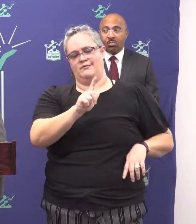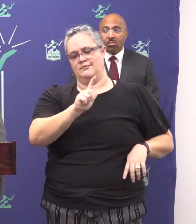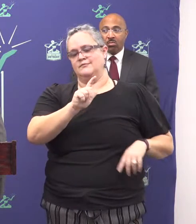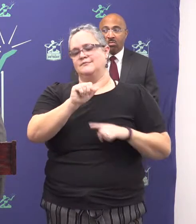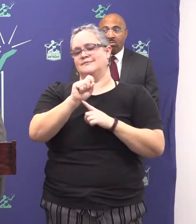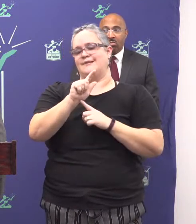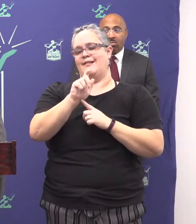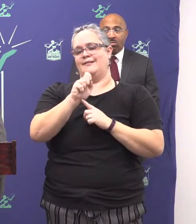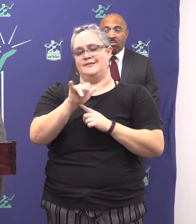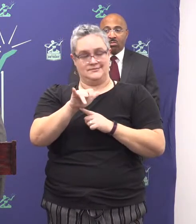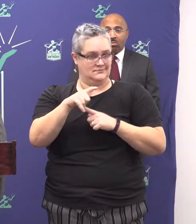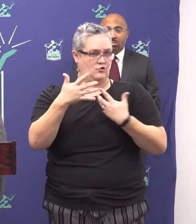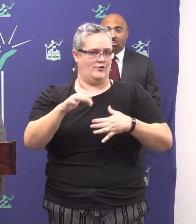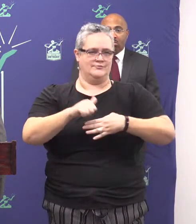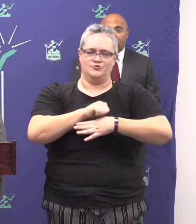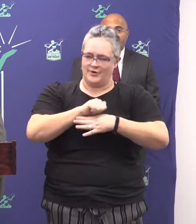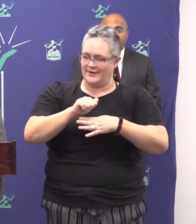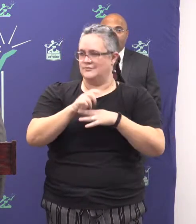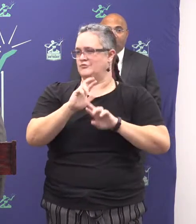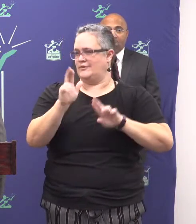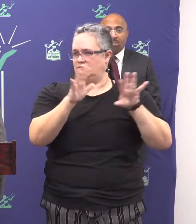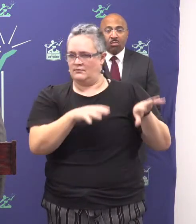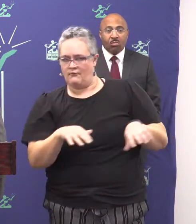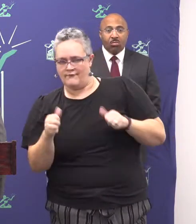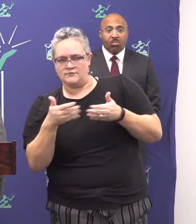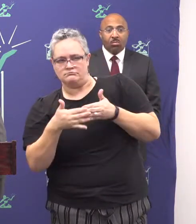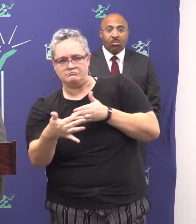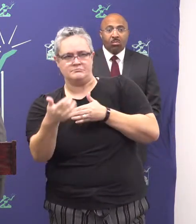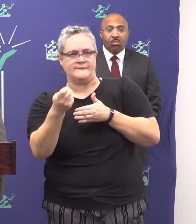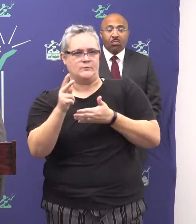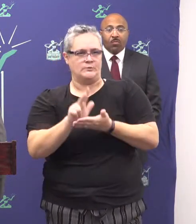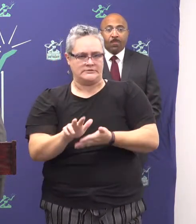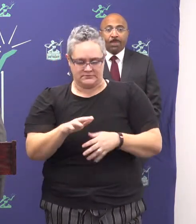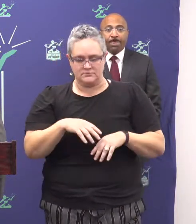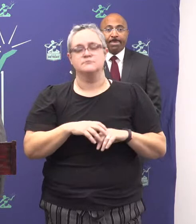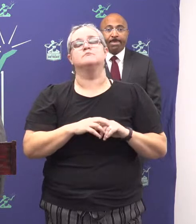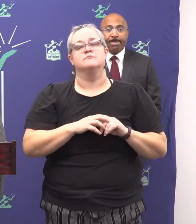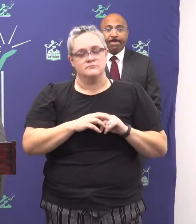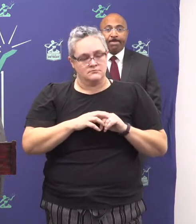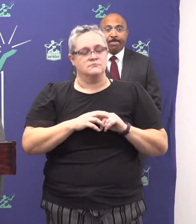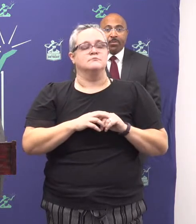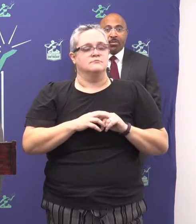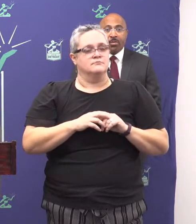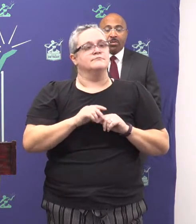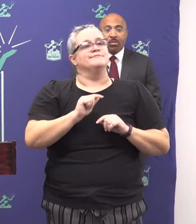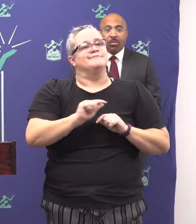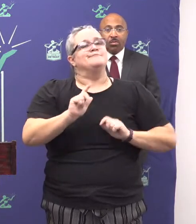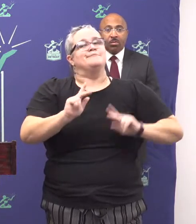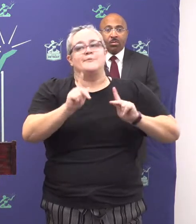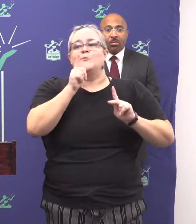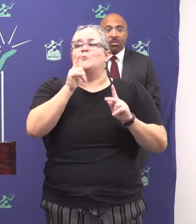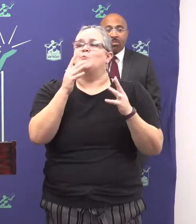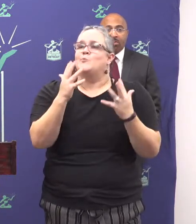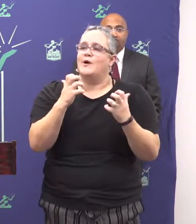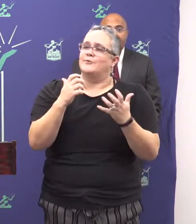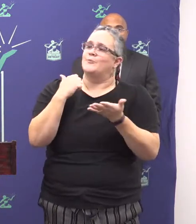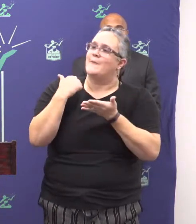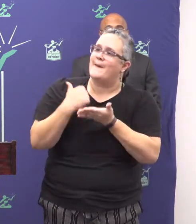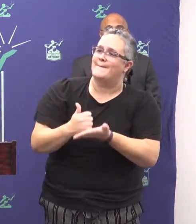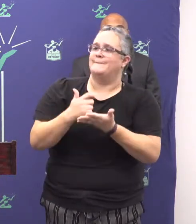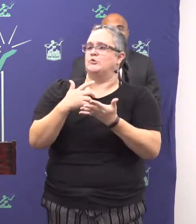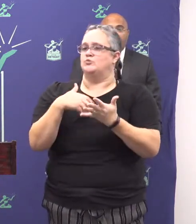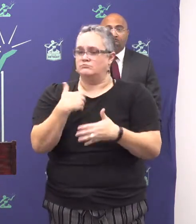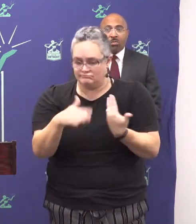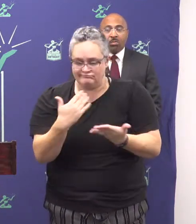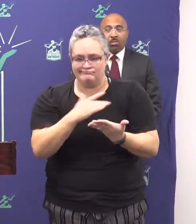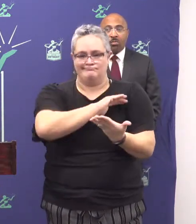training and are ready to take over in the next couple weeks. But they are people who want to help you get where you need to